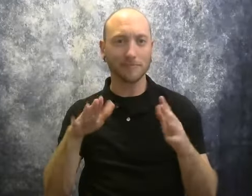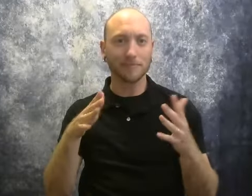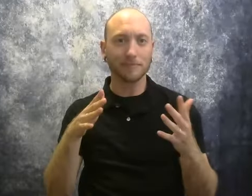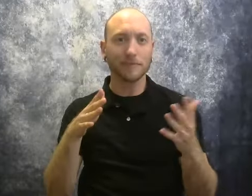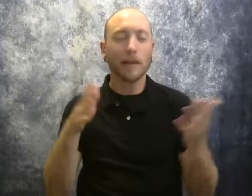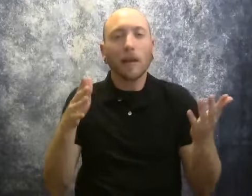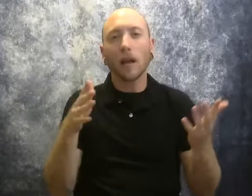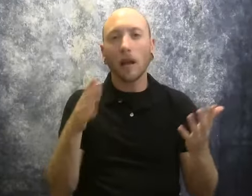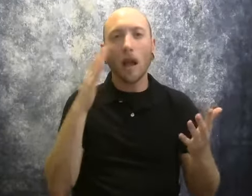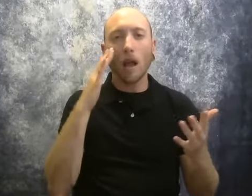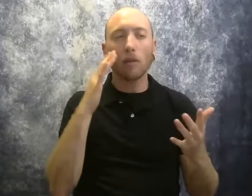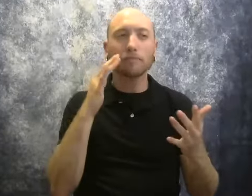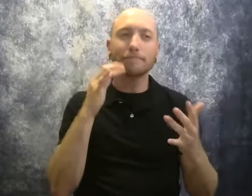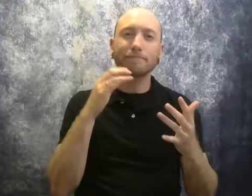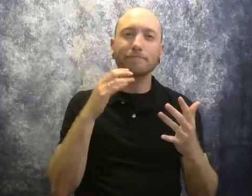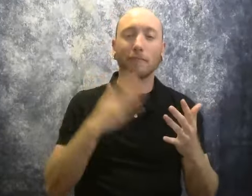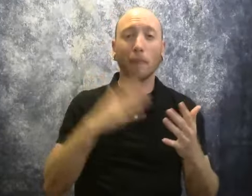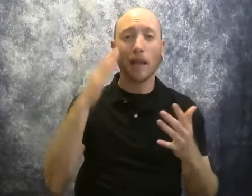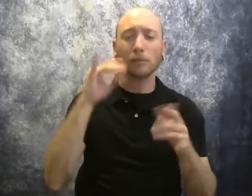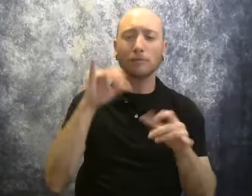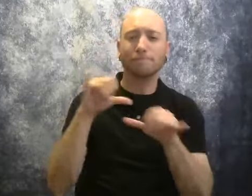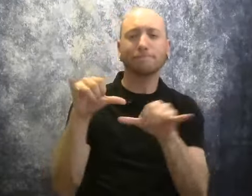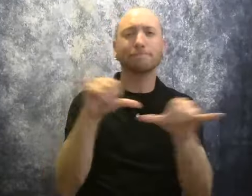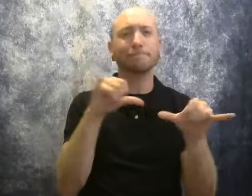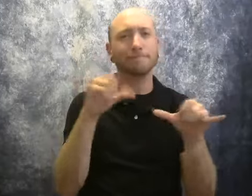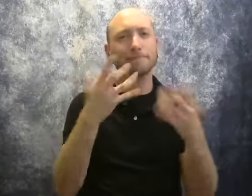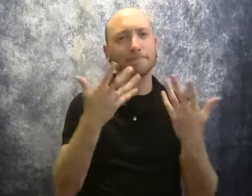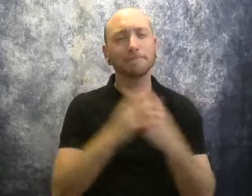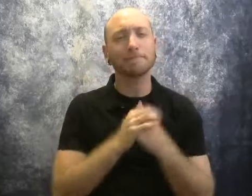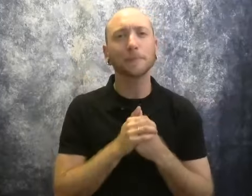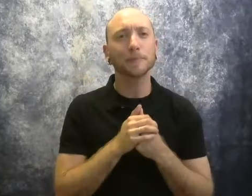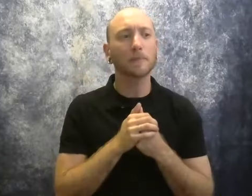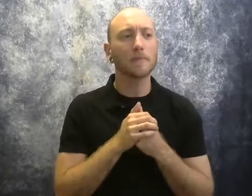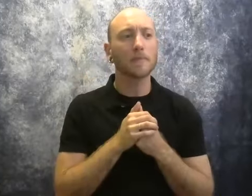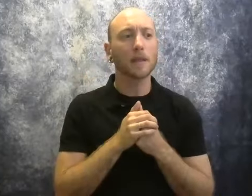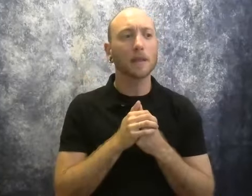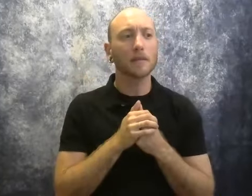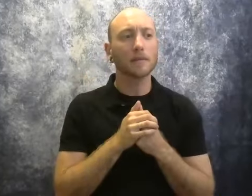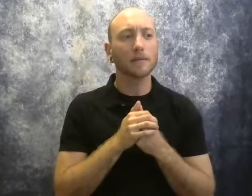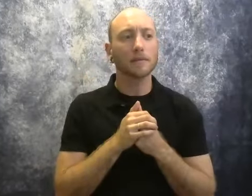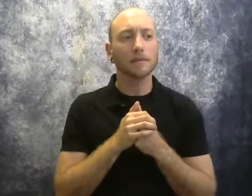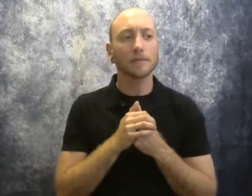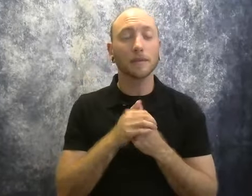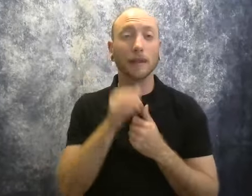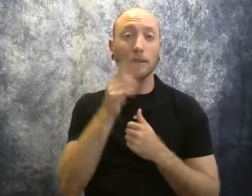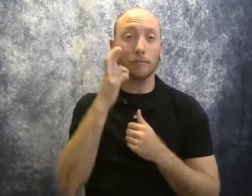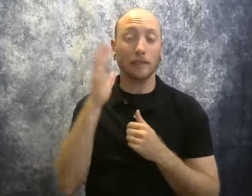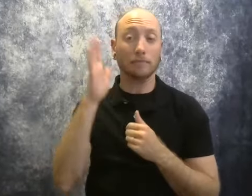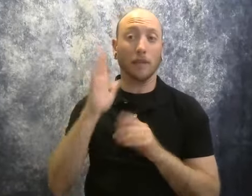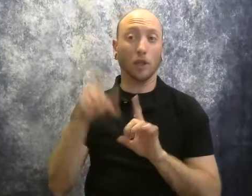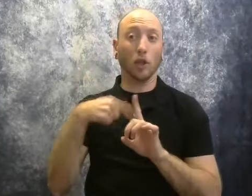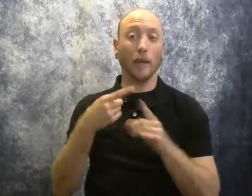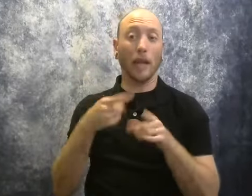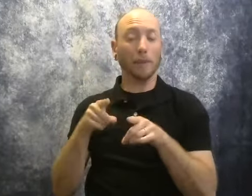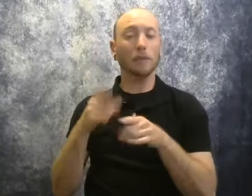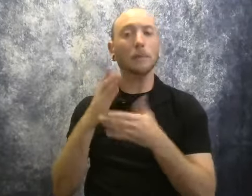I suppose the significant things, because all of this that I share today is with the benefit of hindsight and working the steps as such, because I